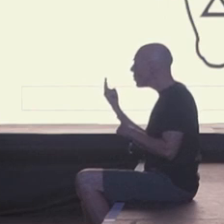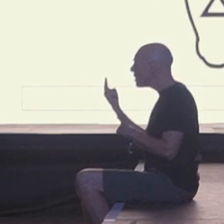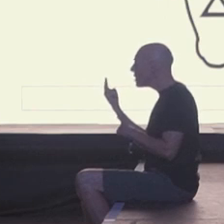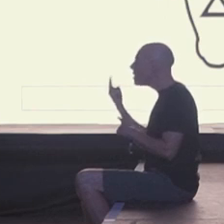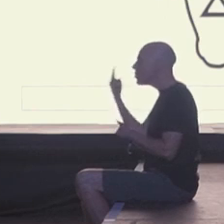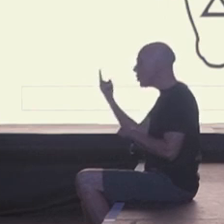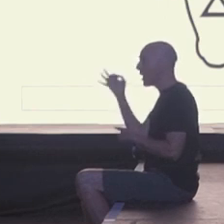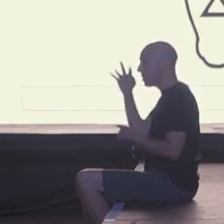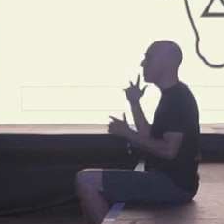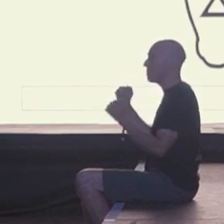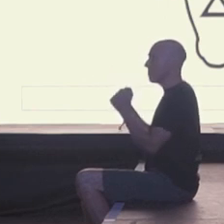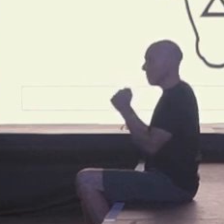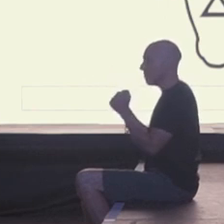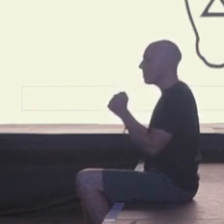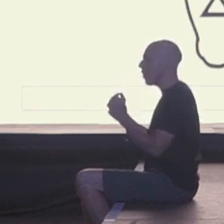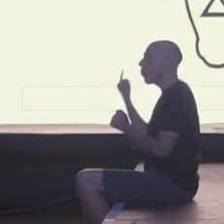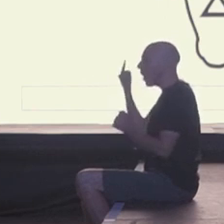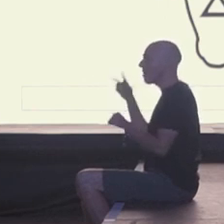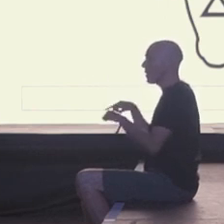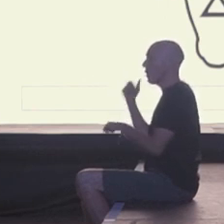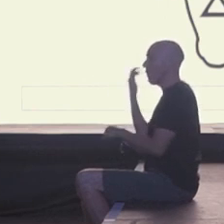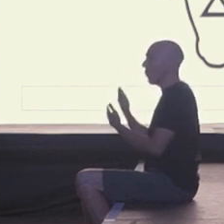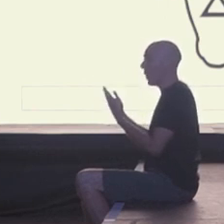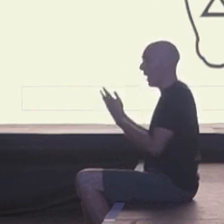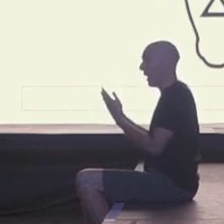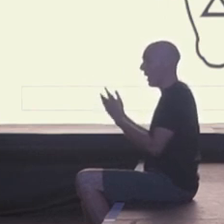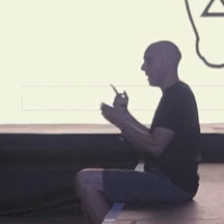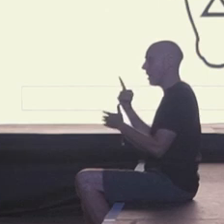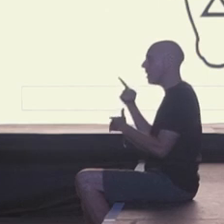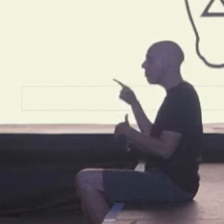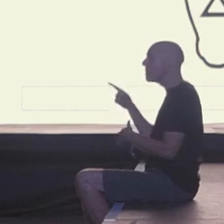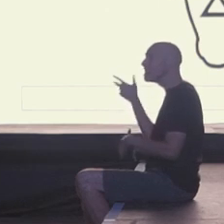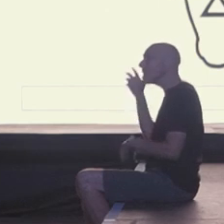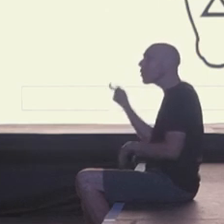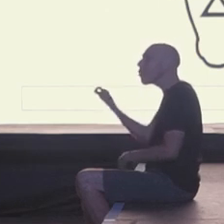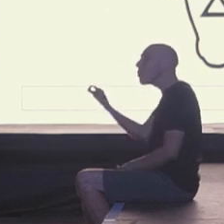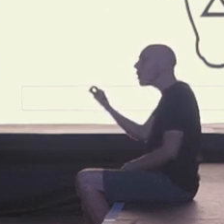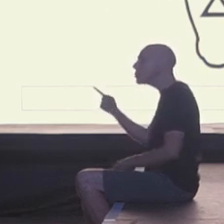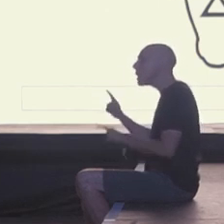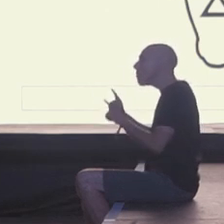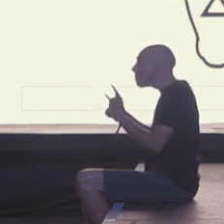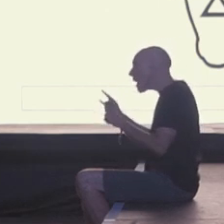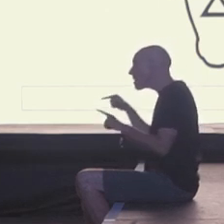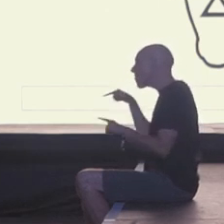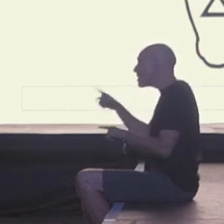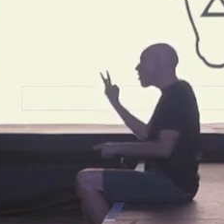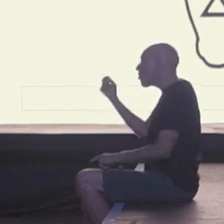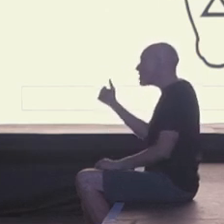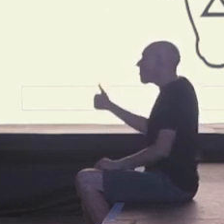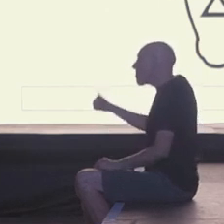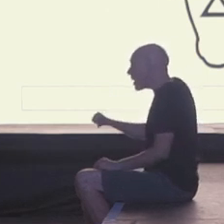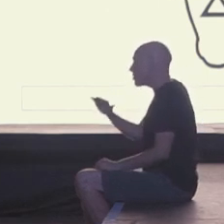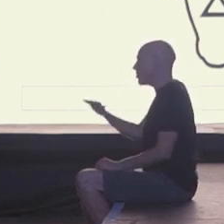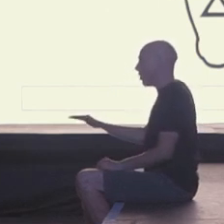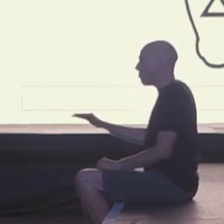week, which doesn't sound like a lot, but that's actually 30,000 kids in Hackney alone. That's in 100 schools. I mean,